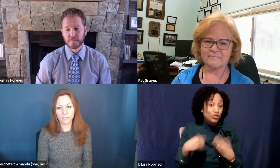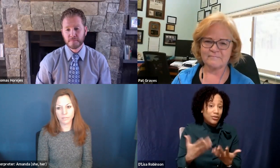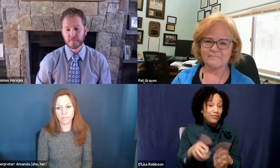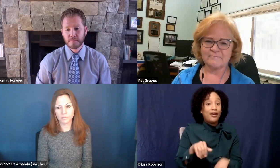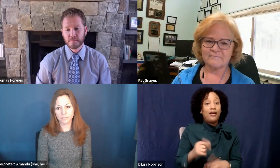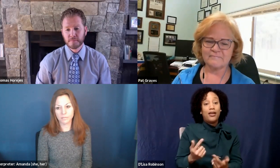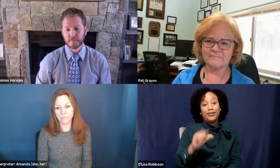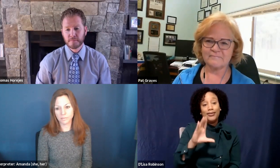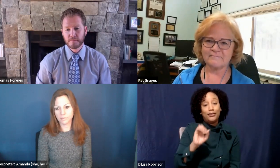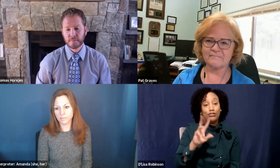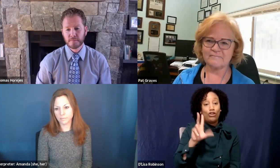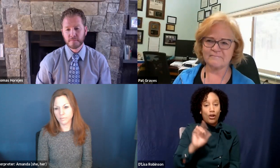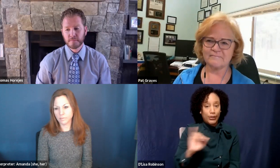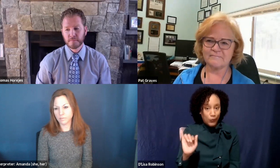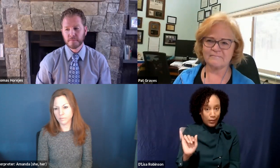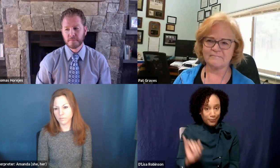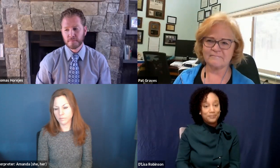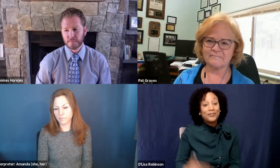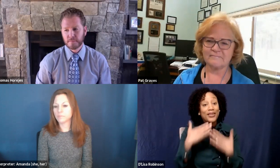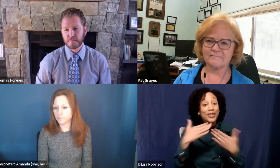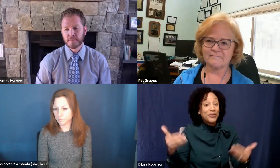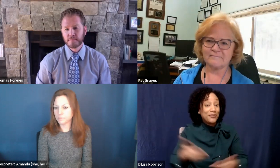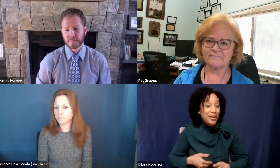that service.